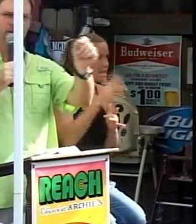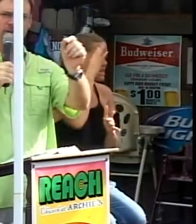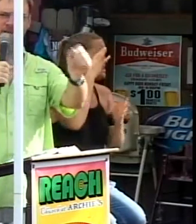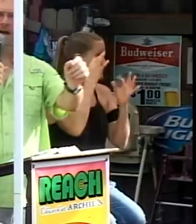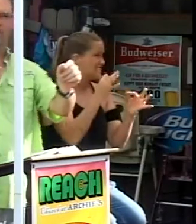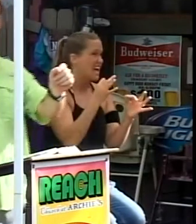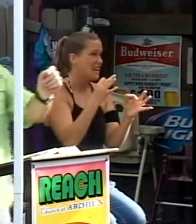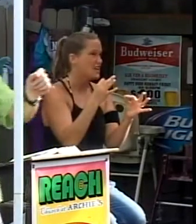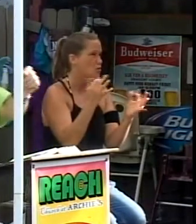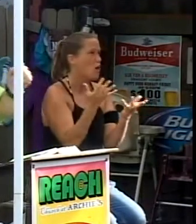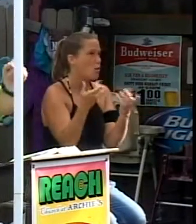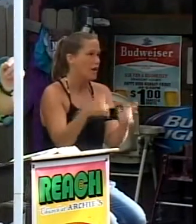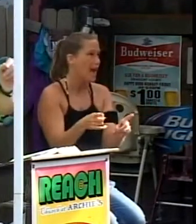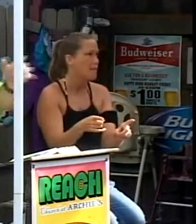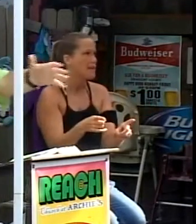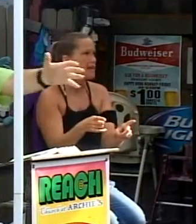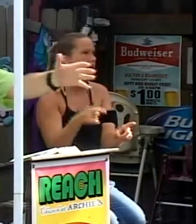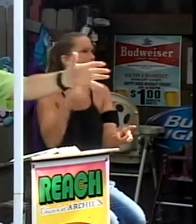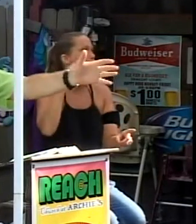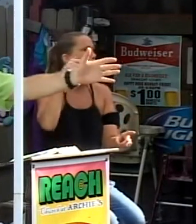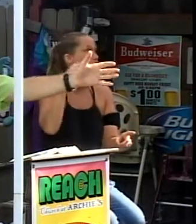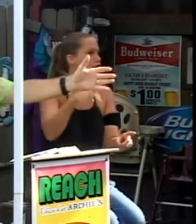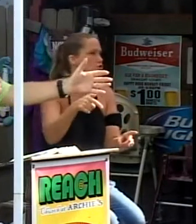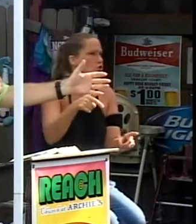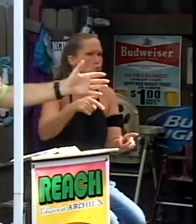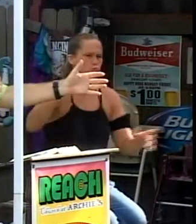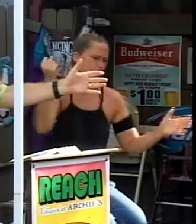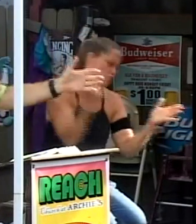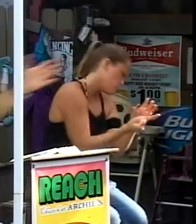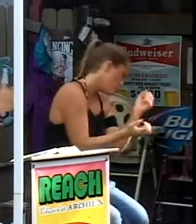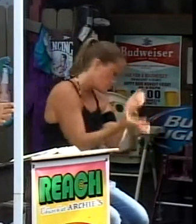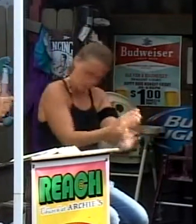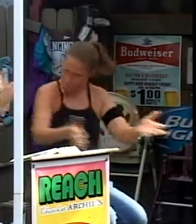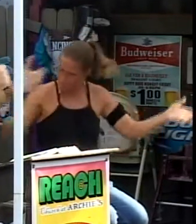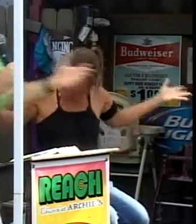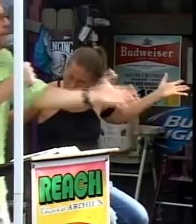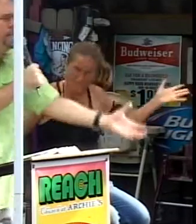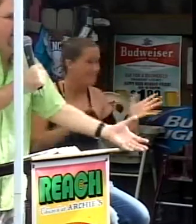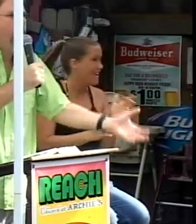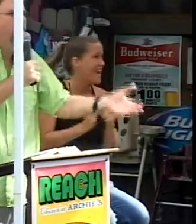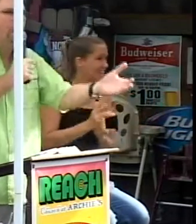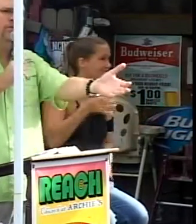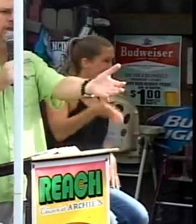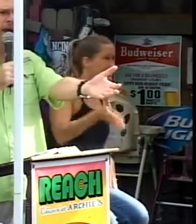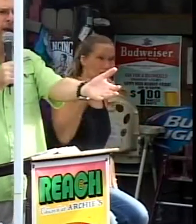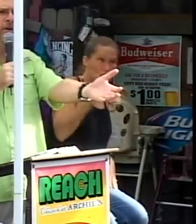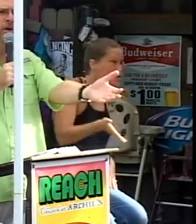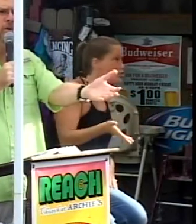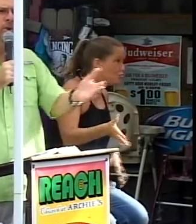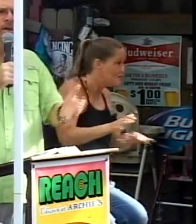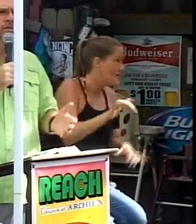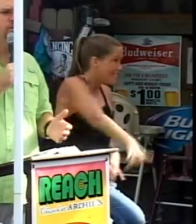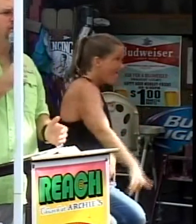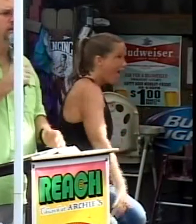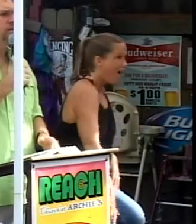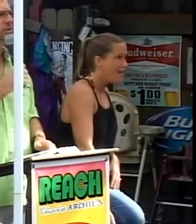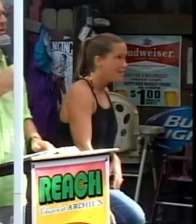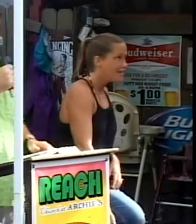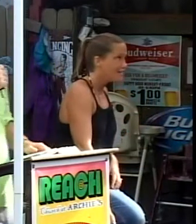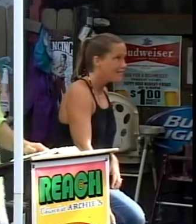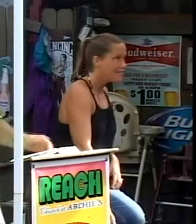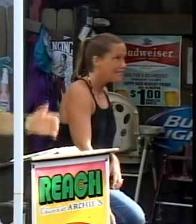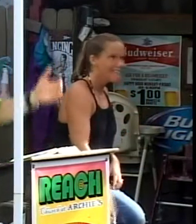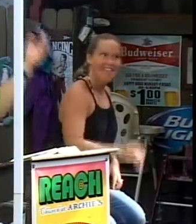crucified and put to death." He hits him straight. Some of the same people are there witnessing